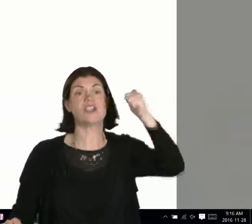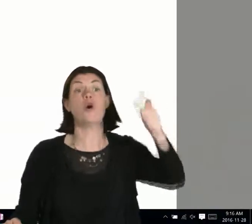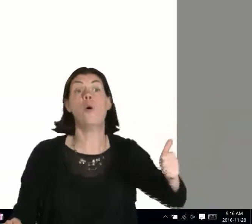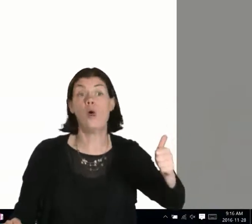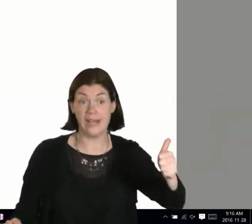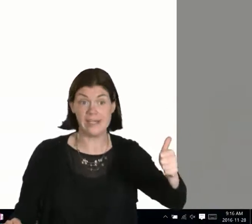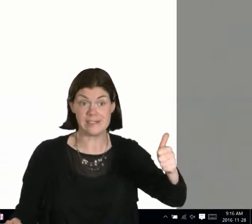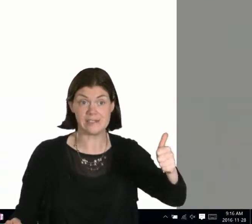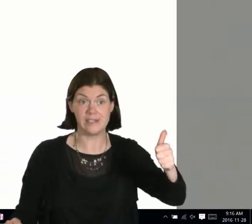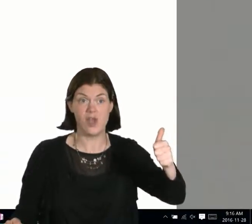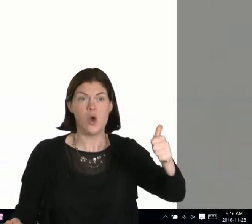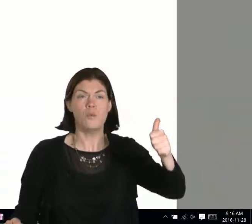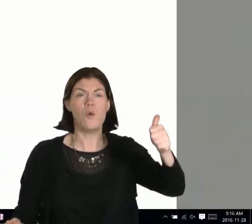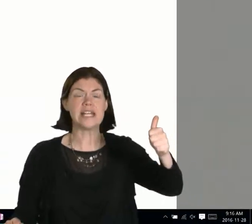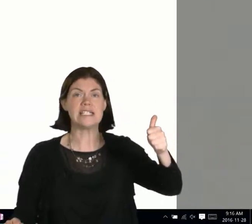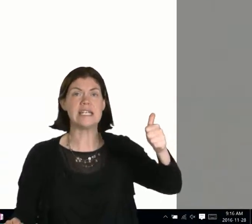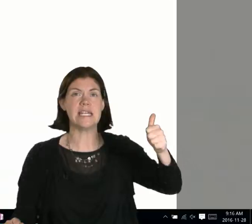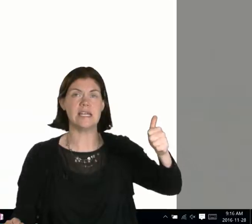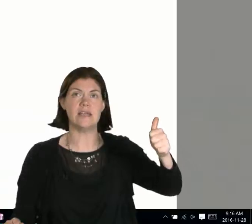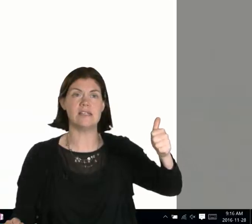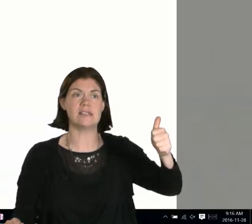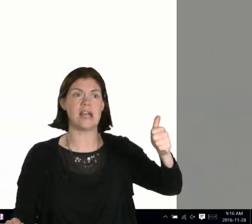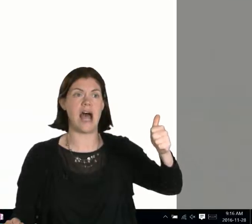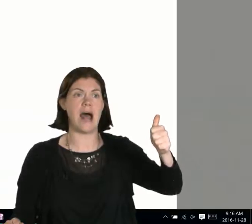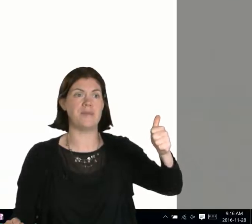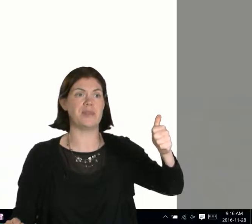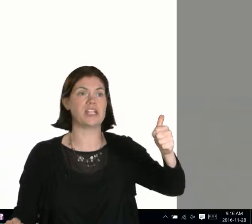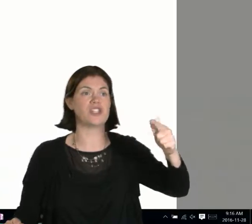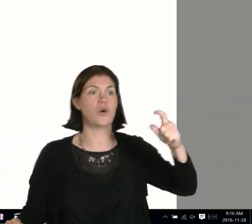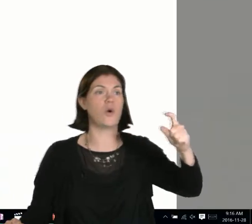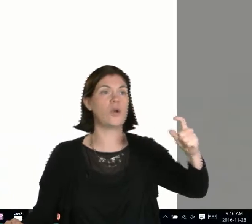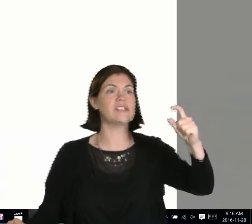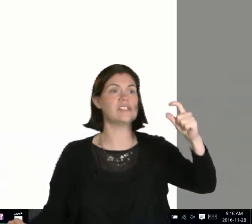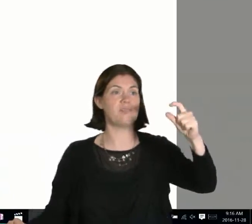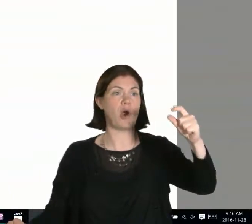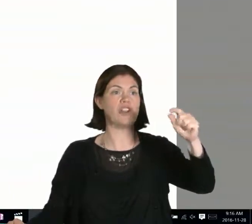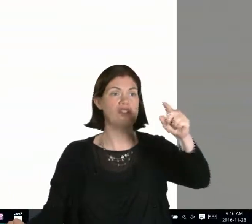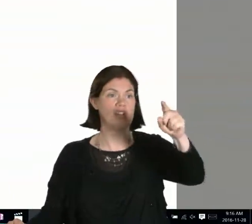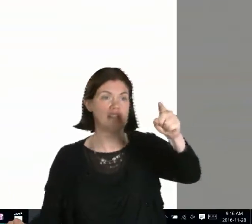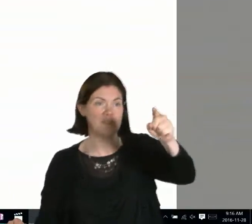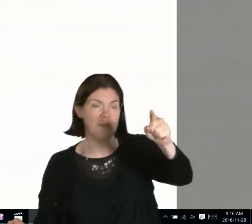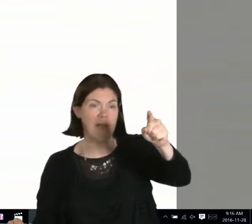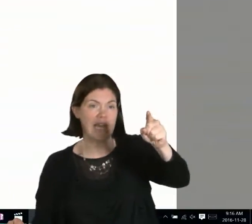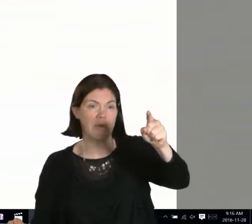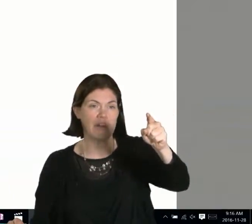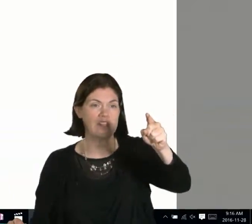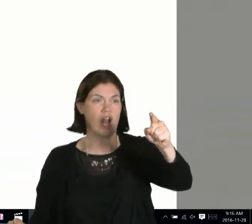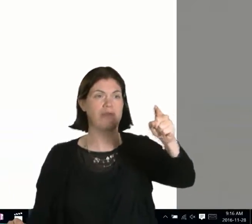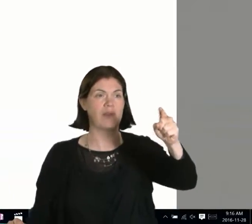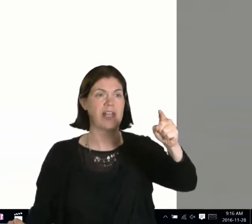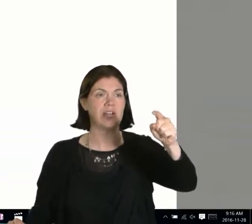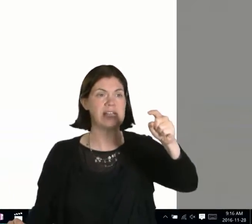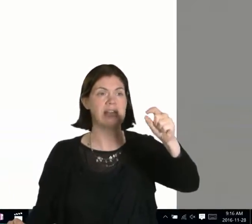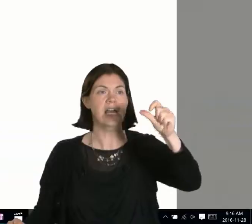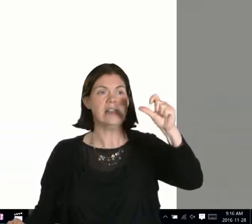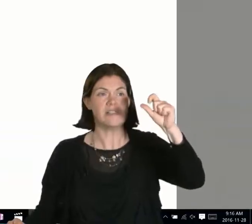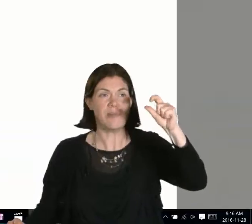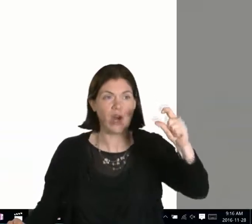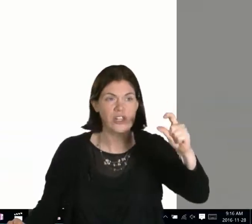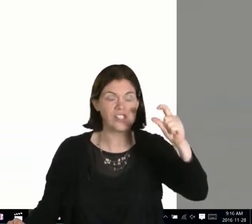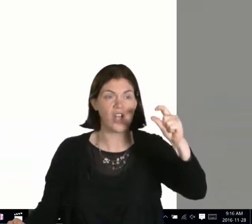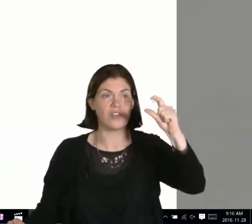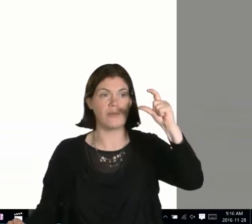Besides the chorus, what is, because the chorus is the part of the song is actually what Maddie wrote at the top there, right, you guys?